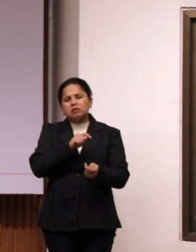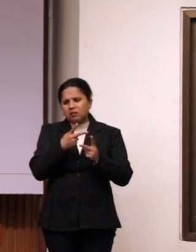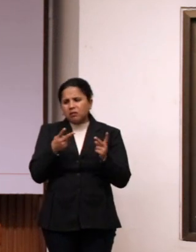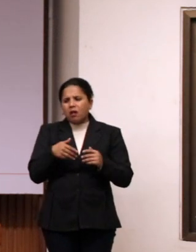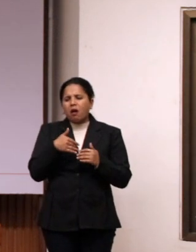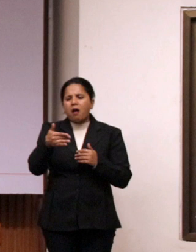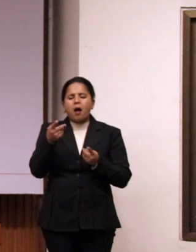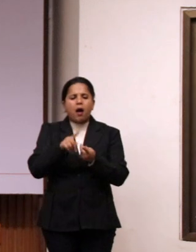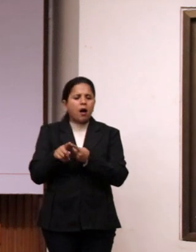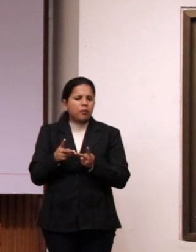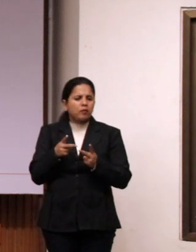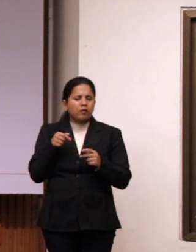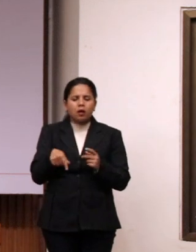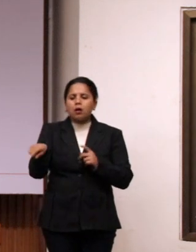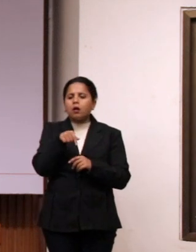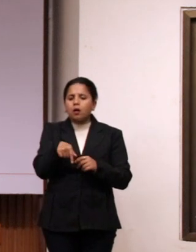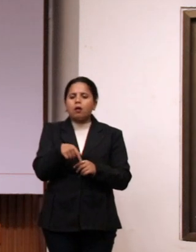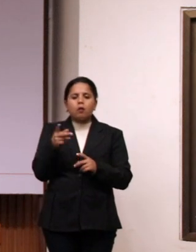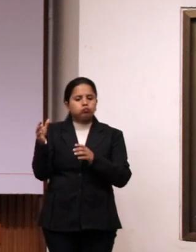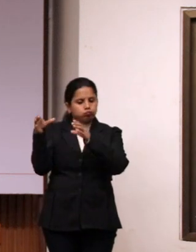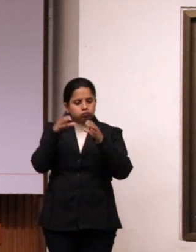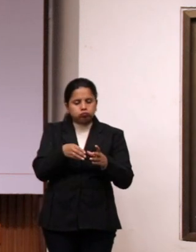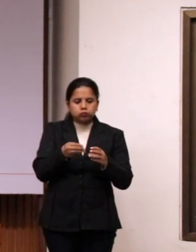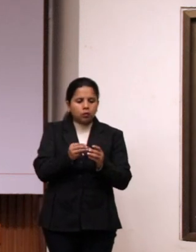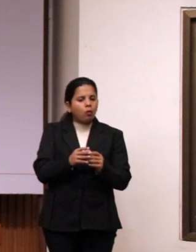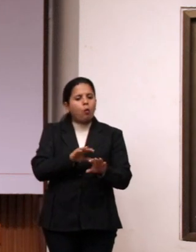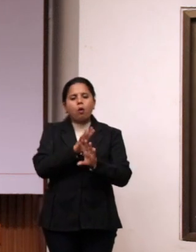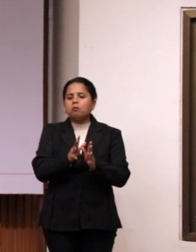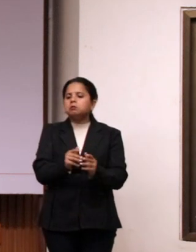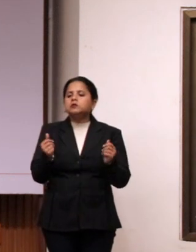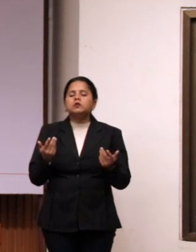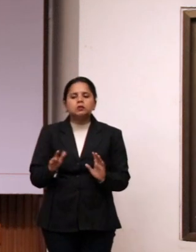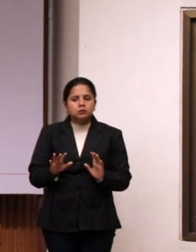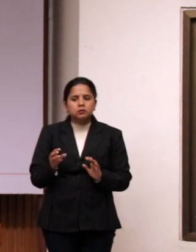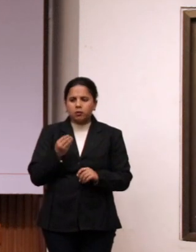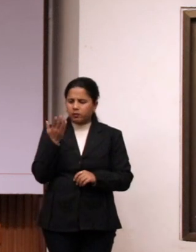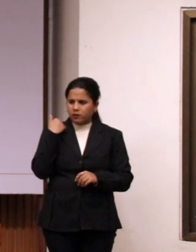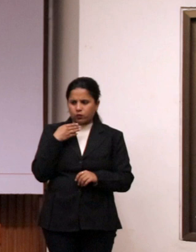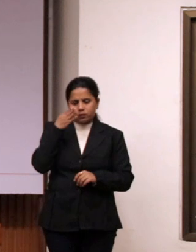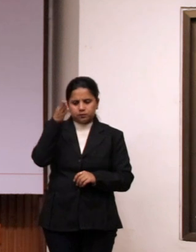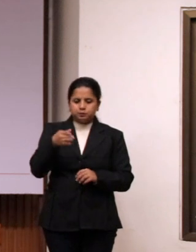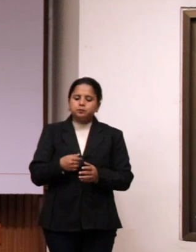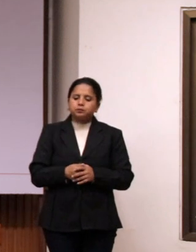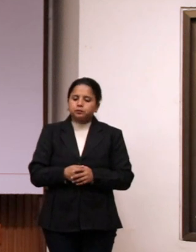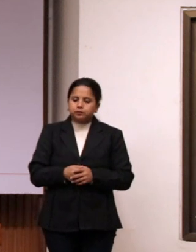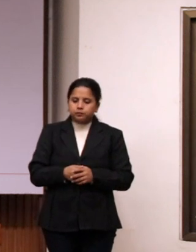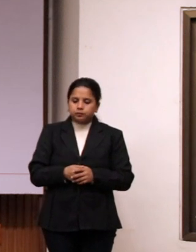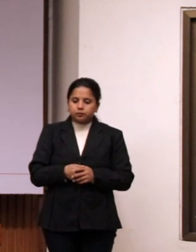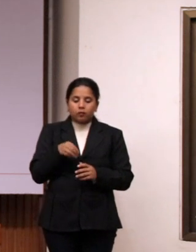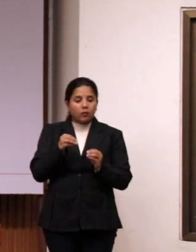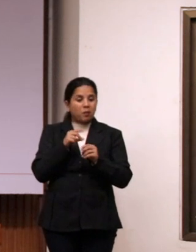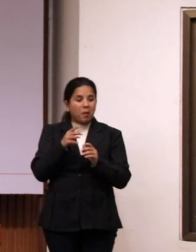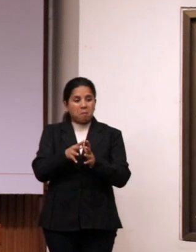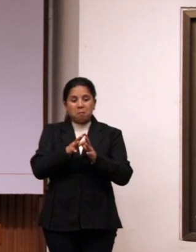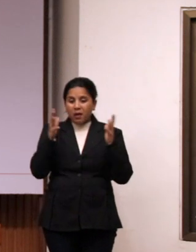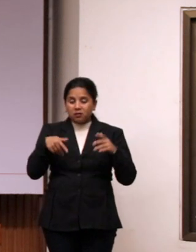Nemolaria. Many other species came. Vitex, done. All gone. Recently, I visited, before that big cat came